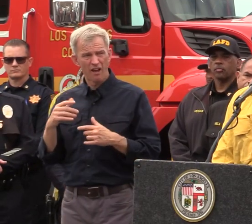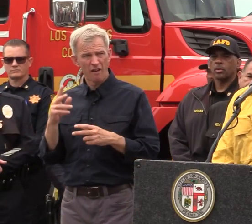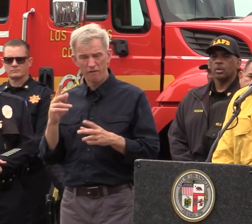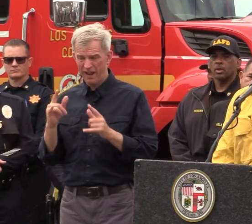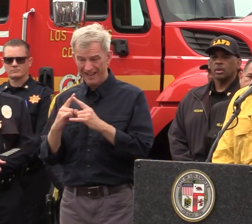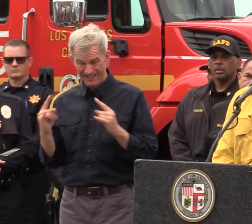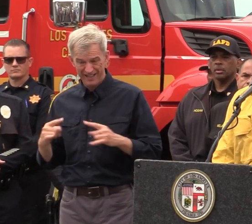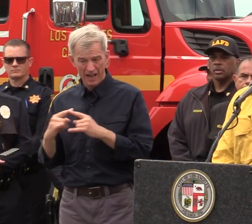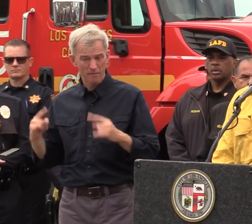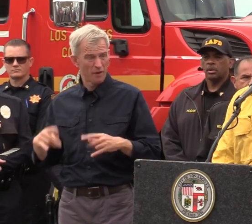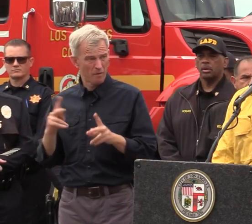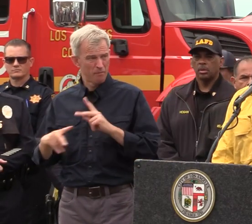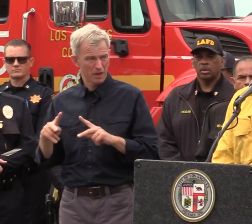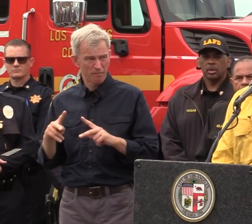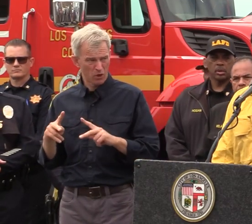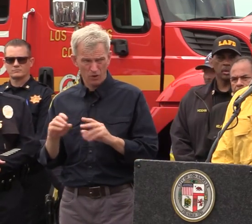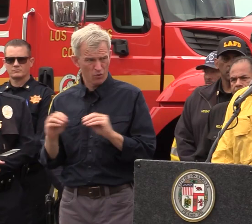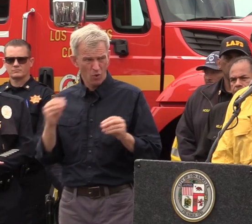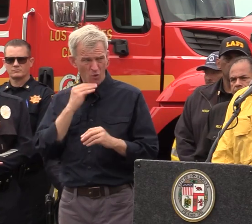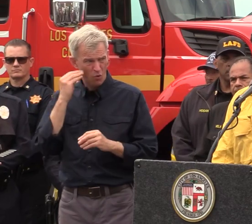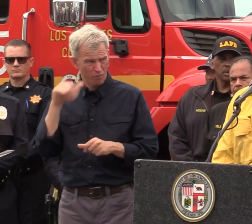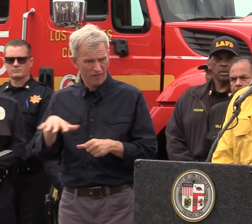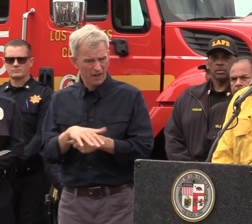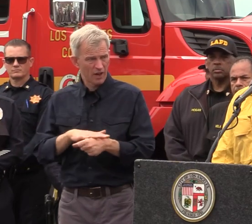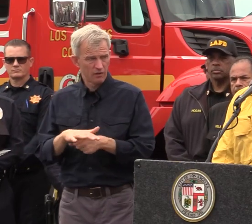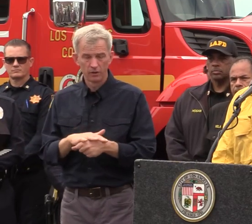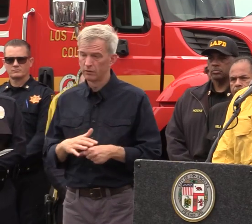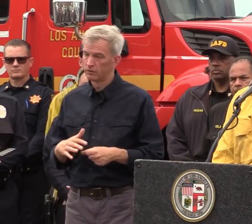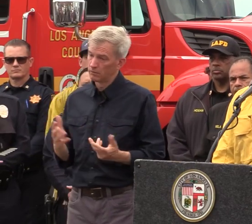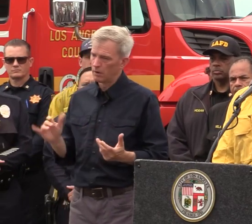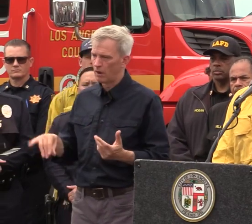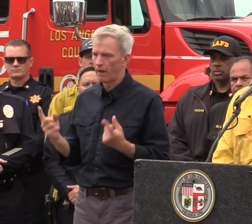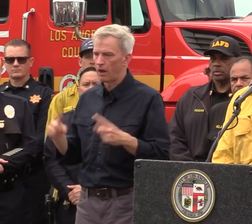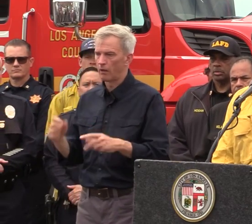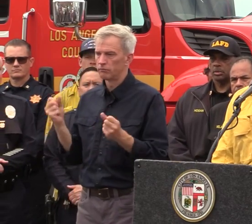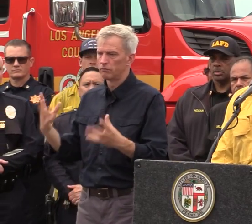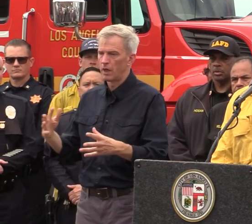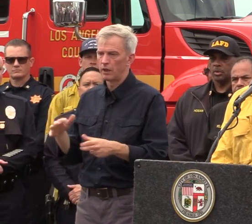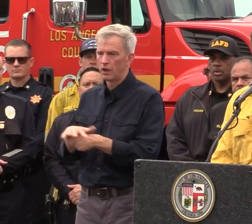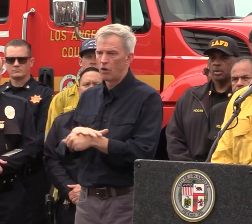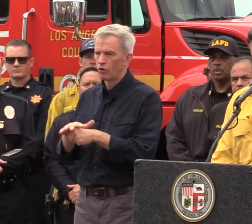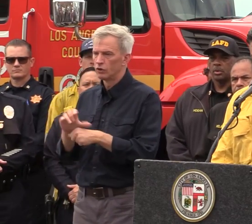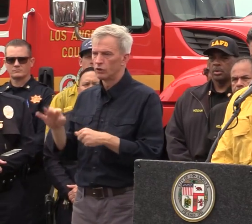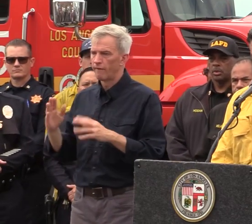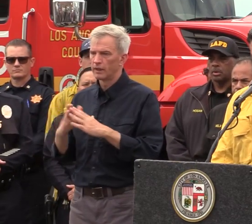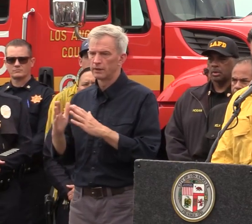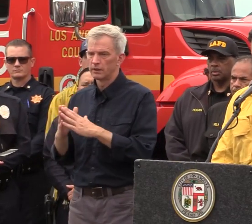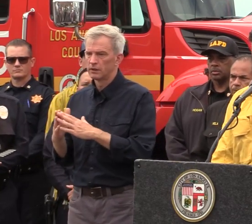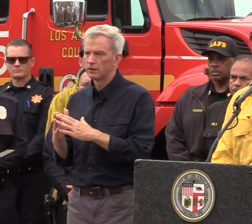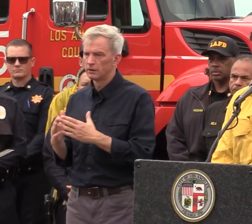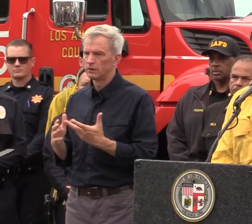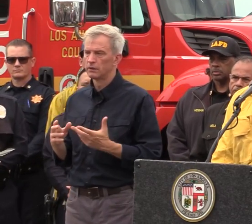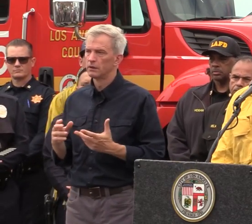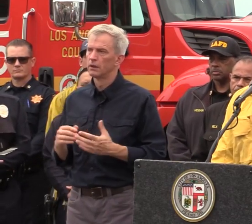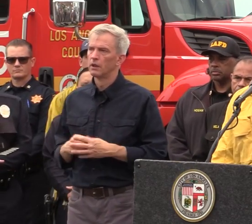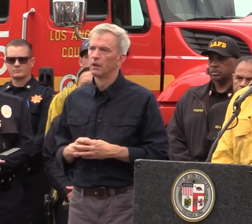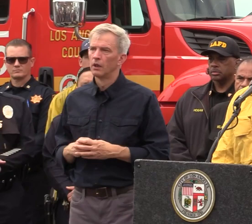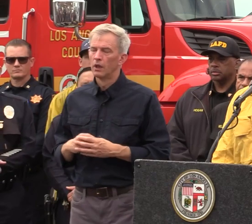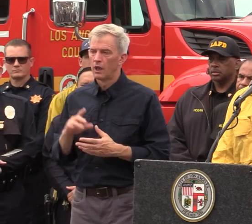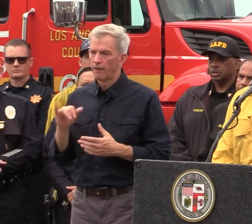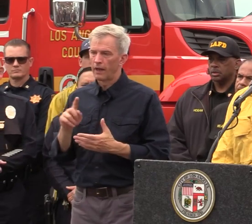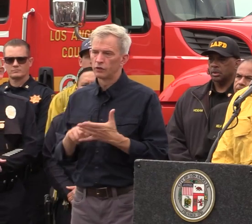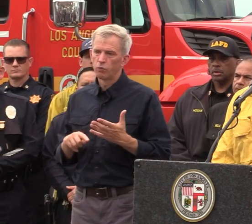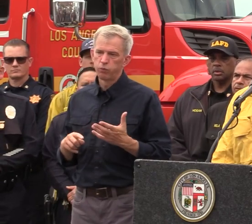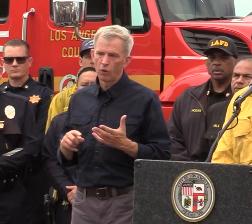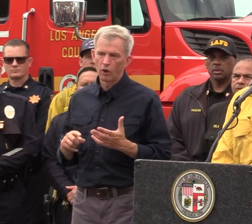There's homeless encampments in many brush areas of the city. That's what activated our brush and camp